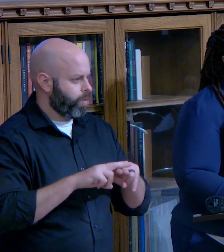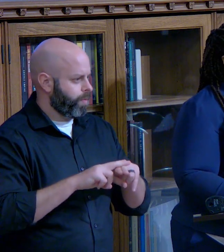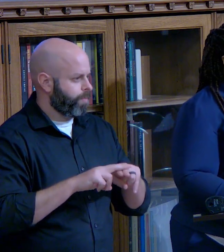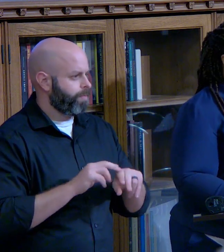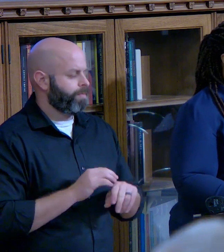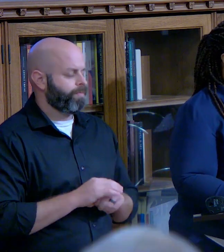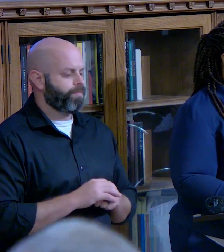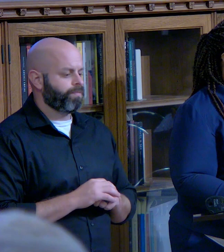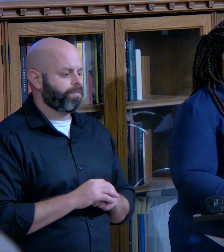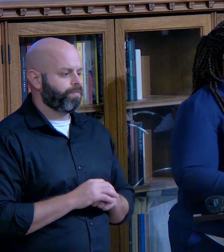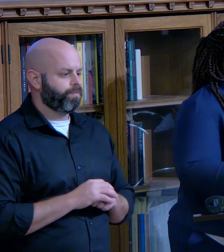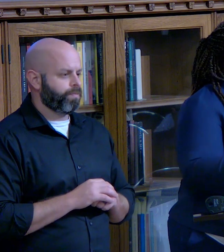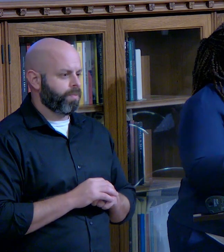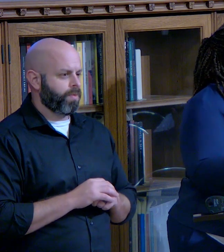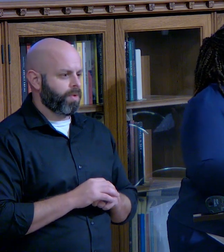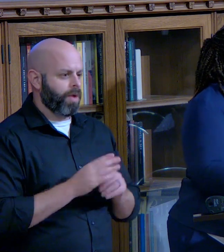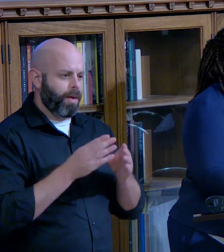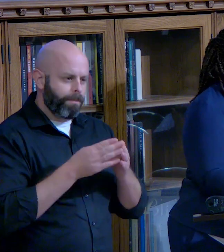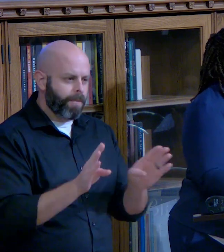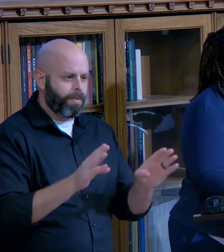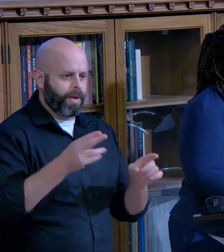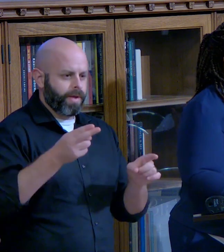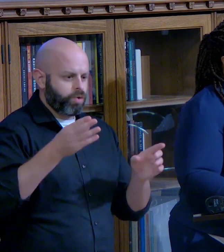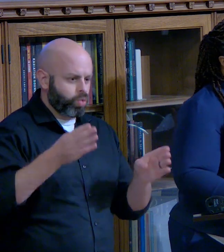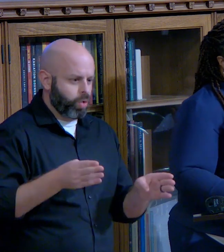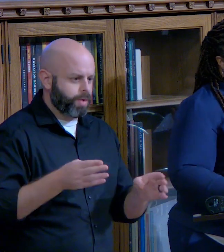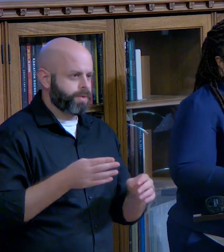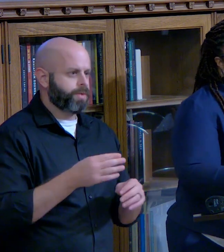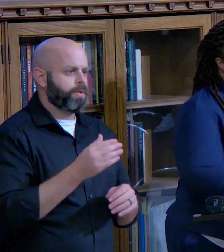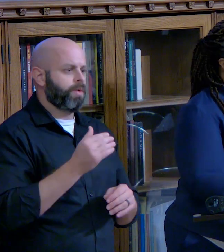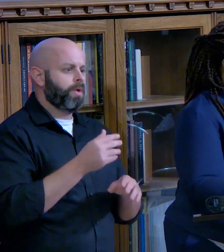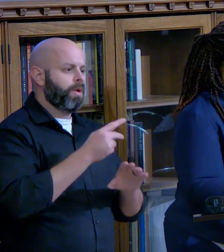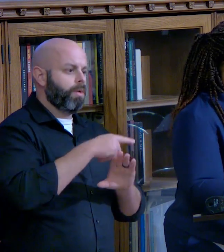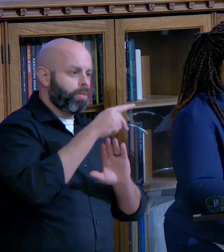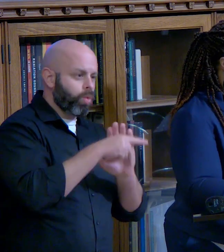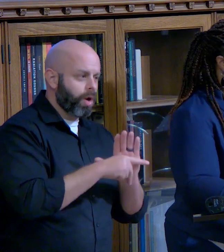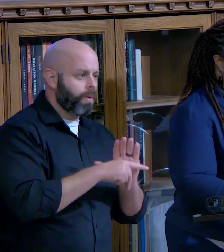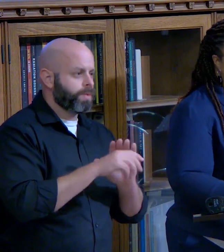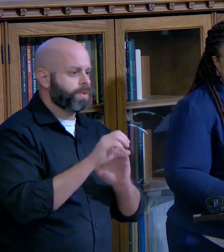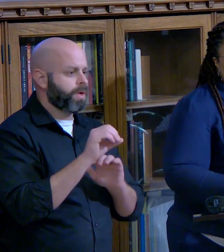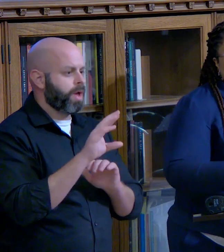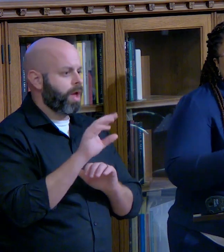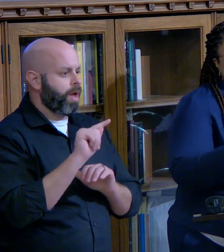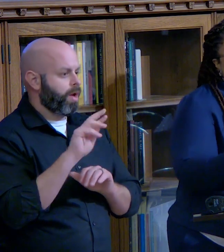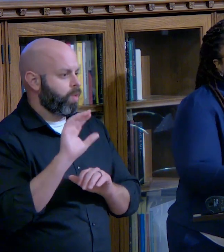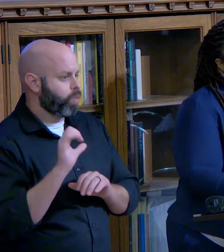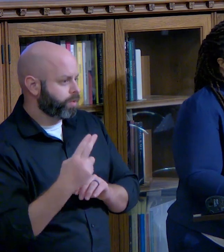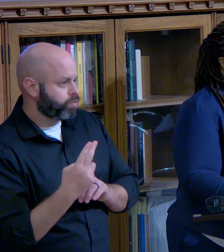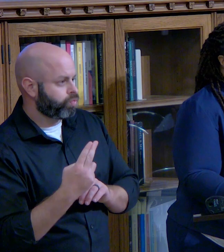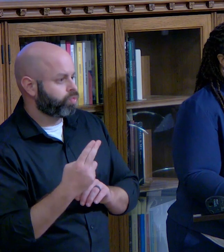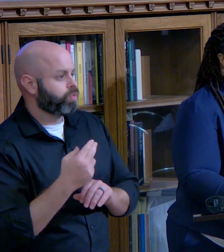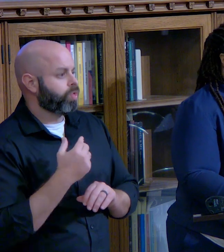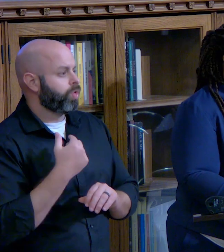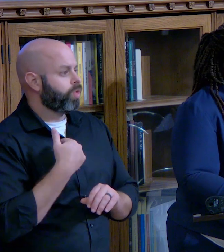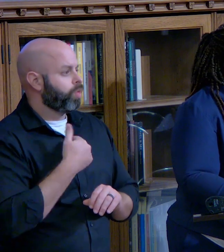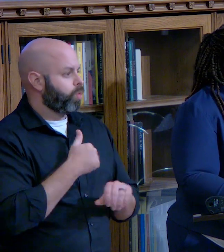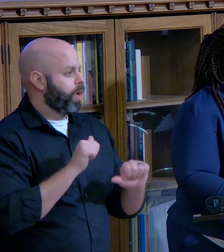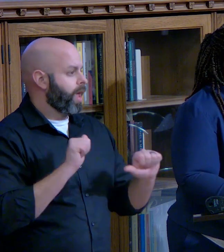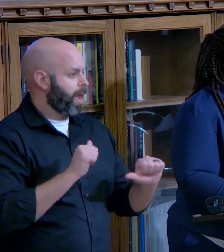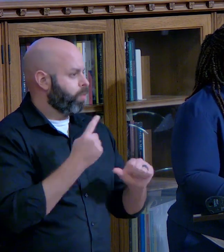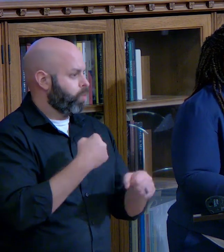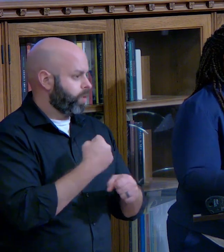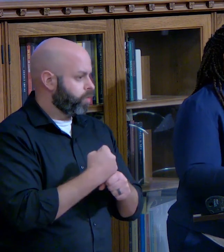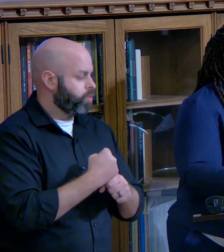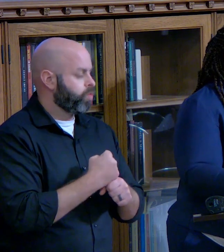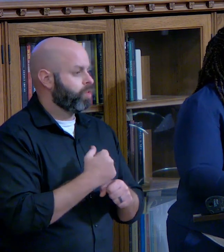public historians programs Outreach we even were able one year